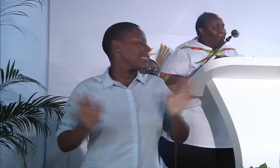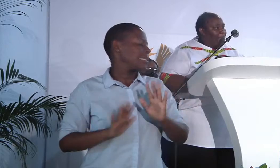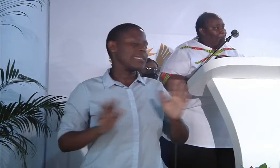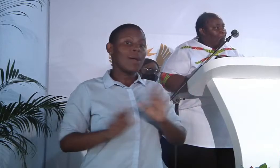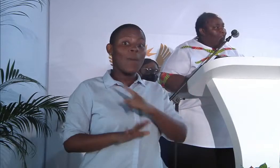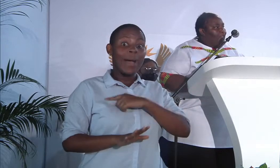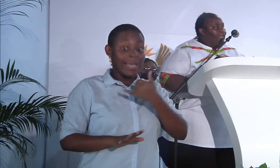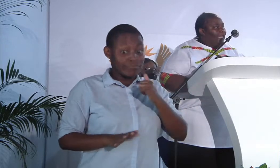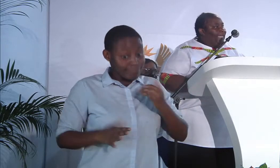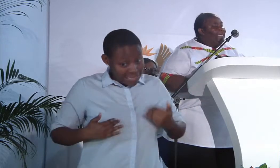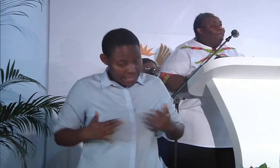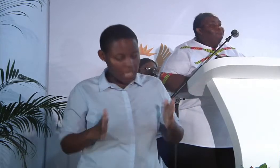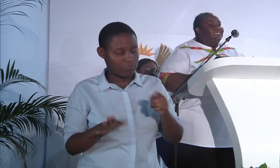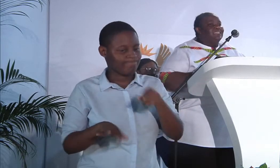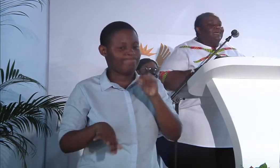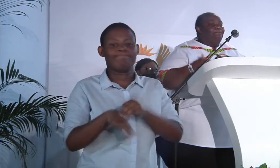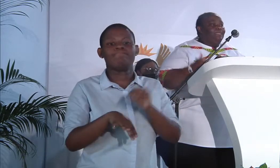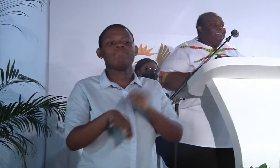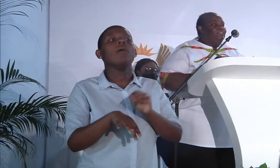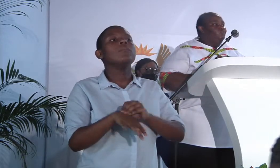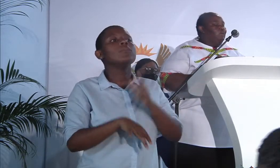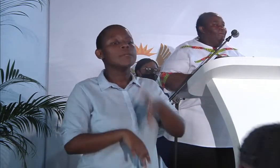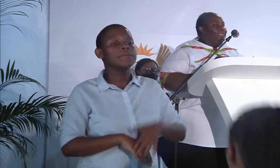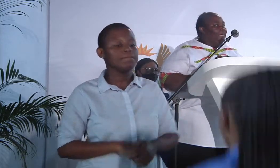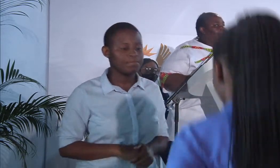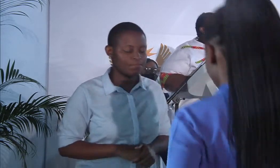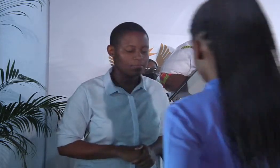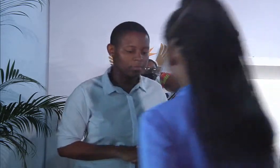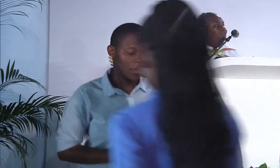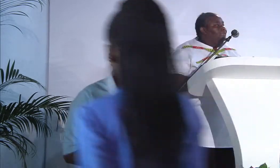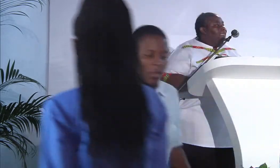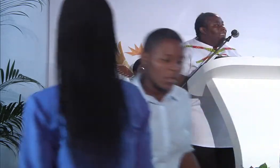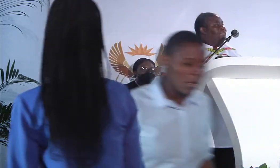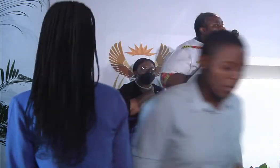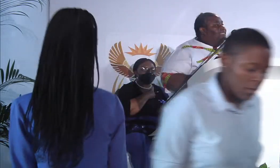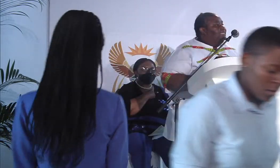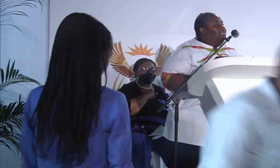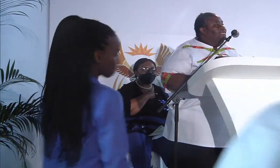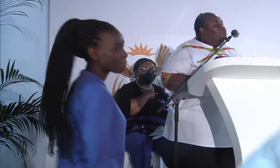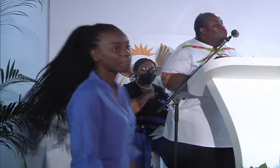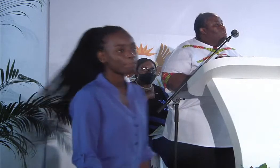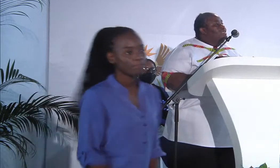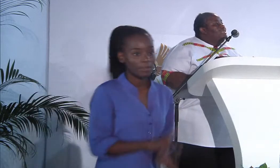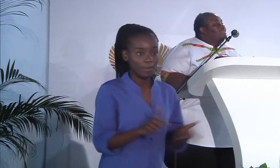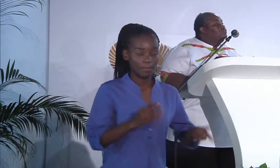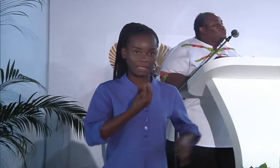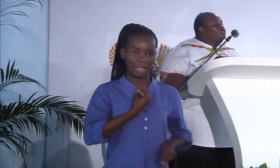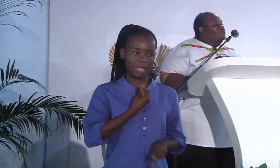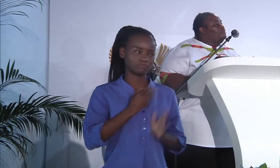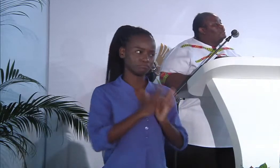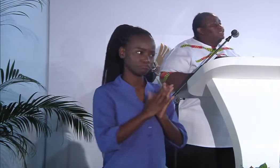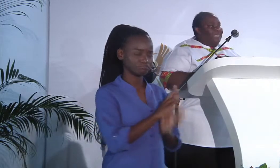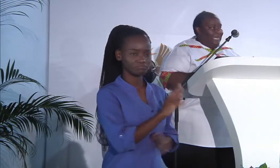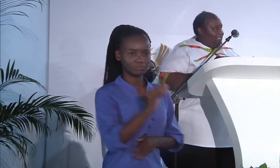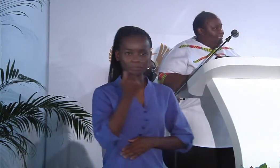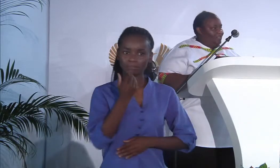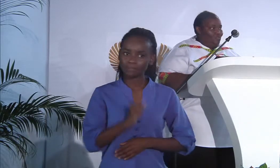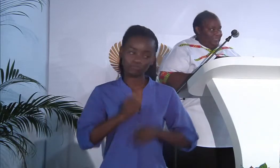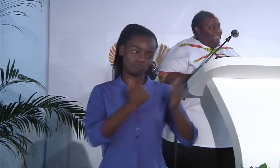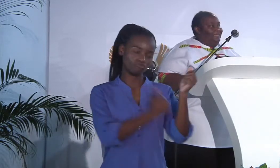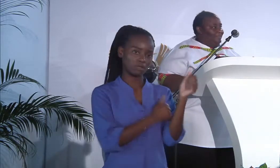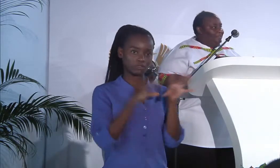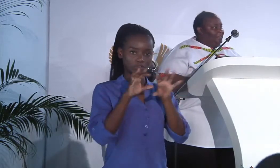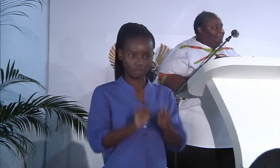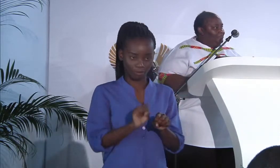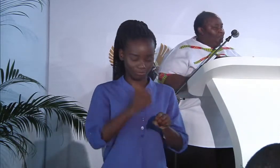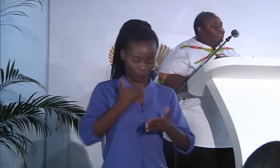problem. And I'm just appealing to our young people that we need to stop drug